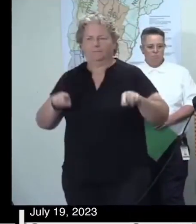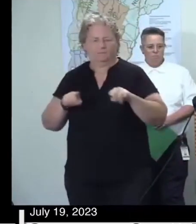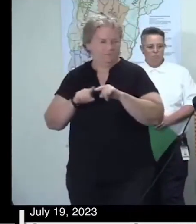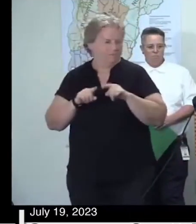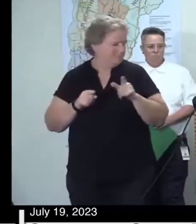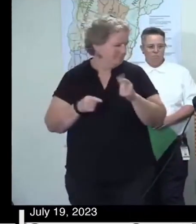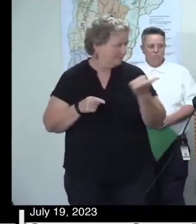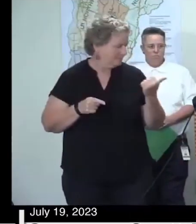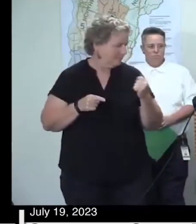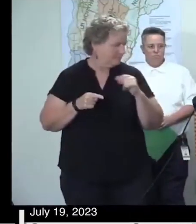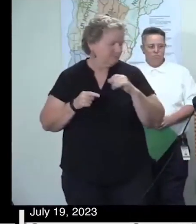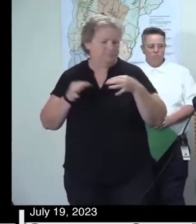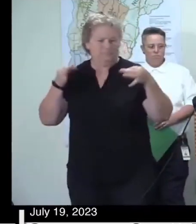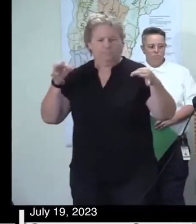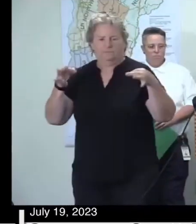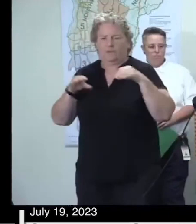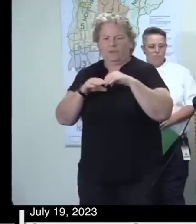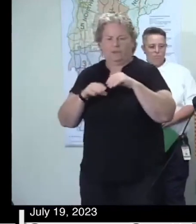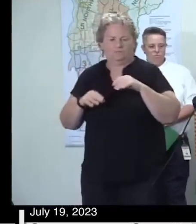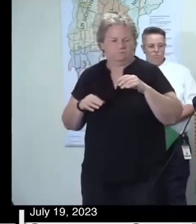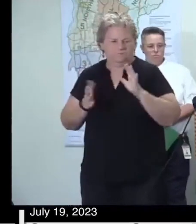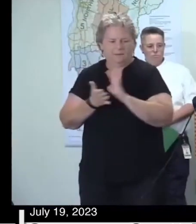done before the end of the weekend.